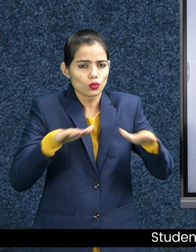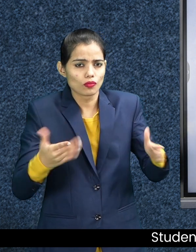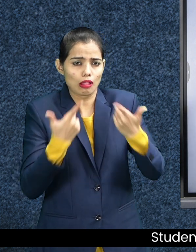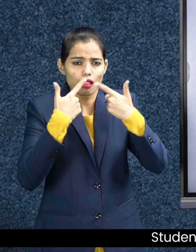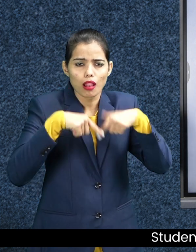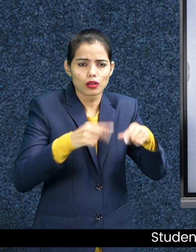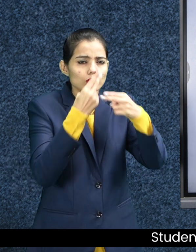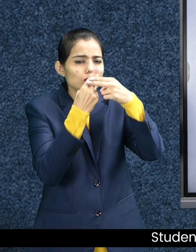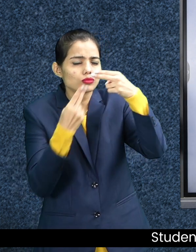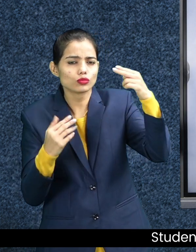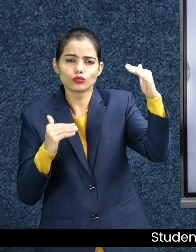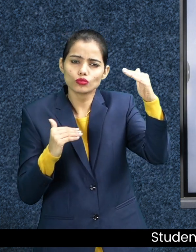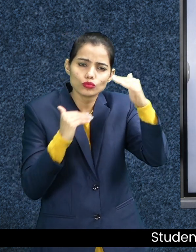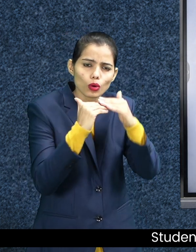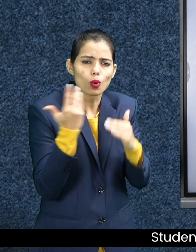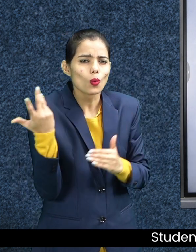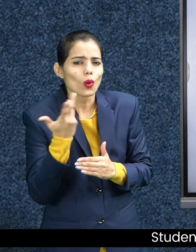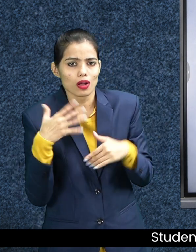Students, let us summarize what we have learned.